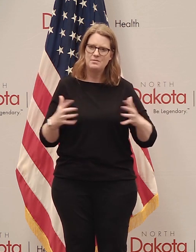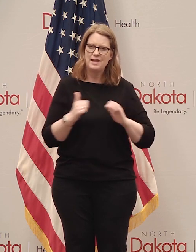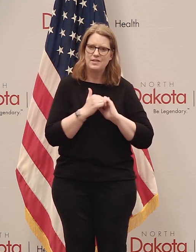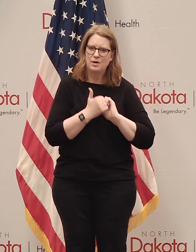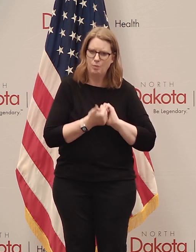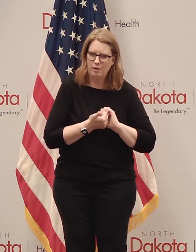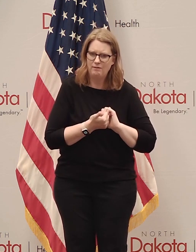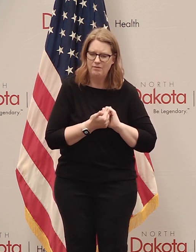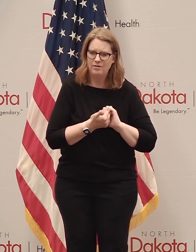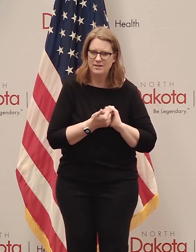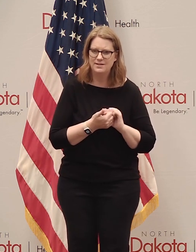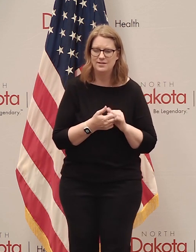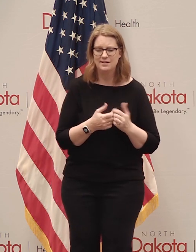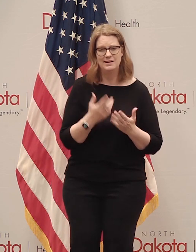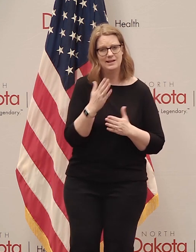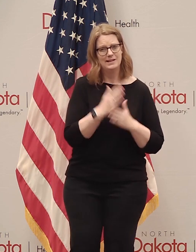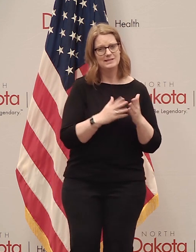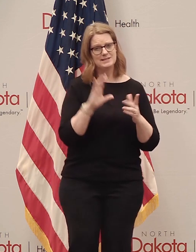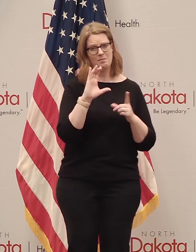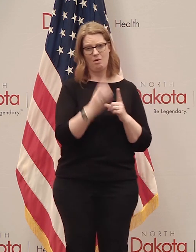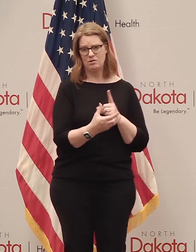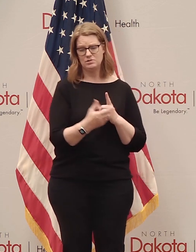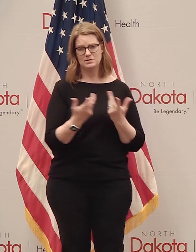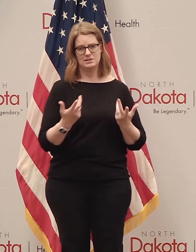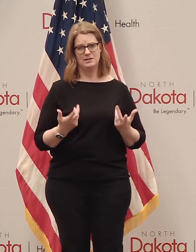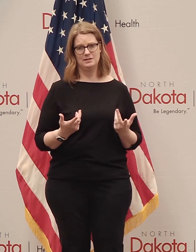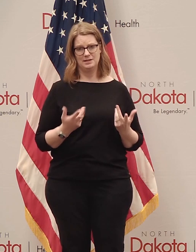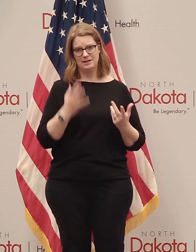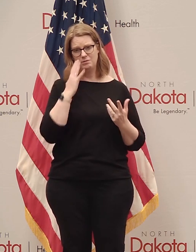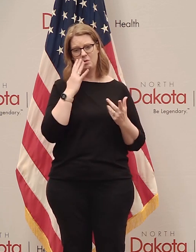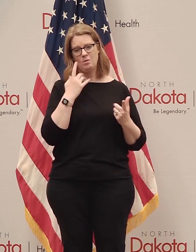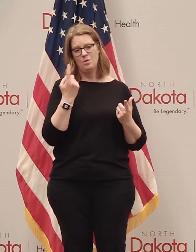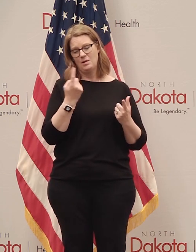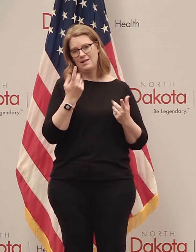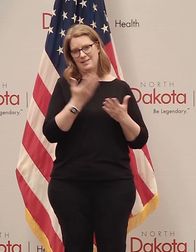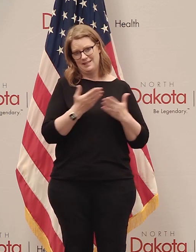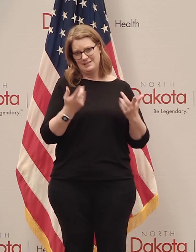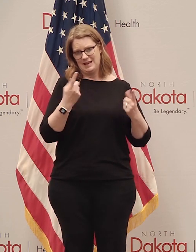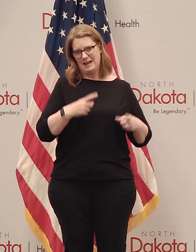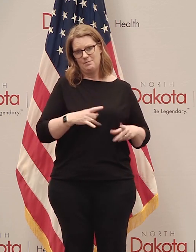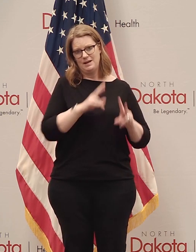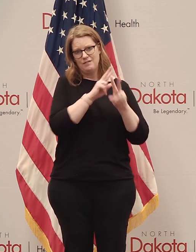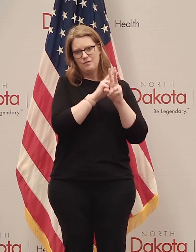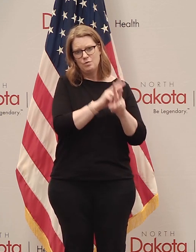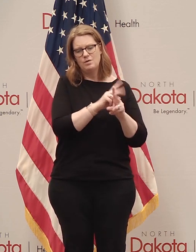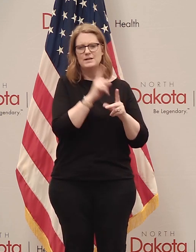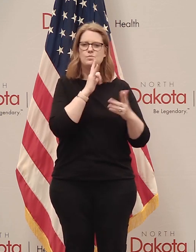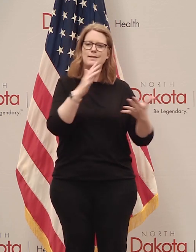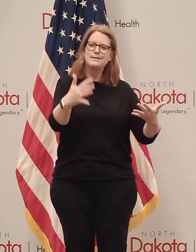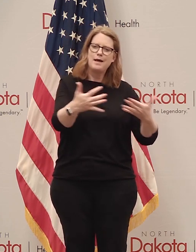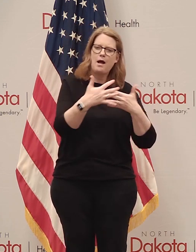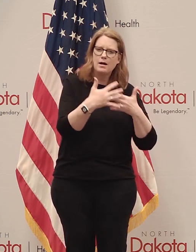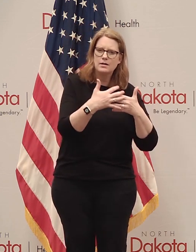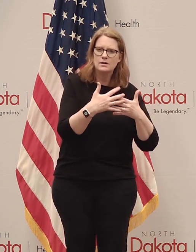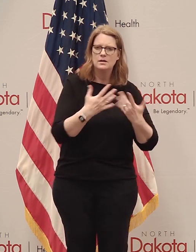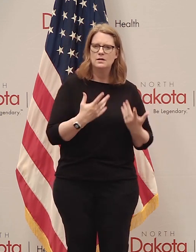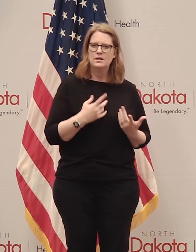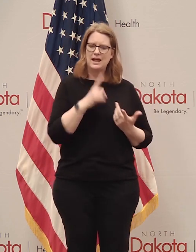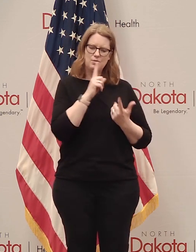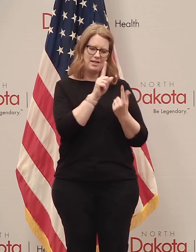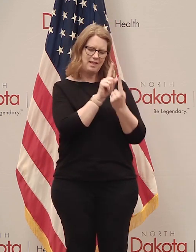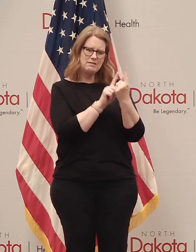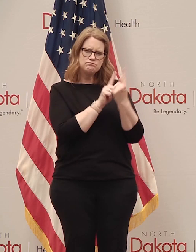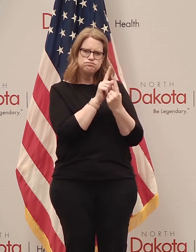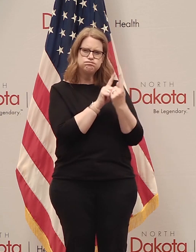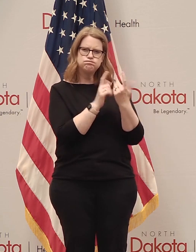state, one of the biggest things that happens at funerals is all the hugging and the in-person embraces that go